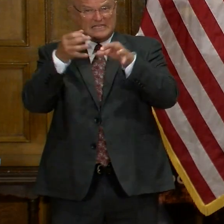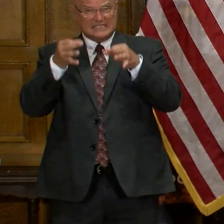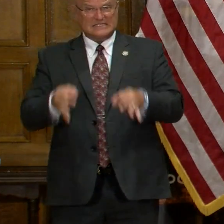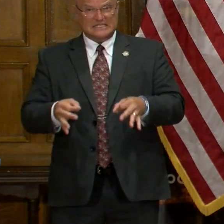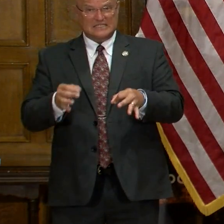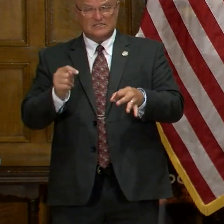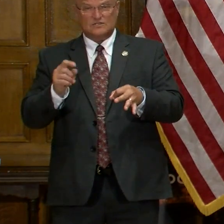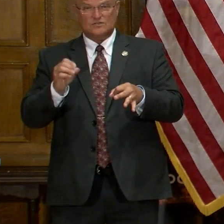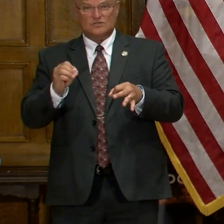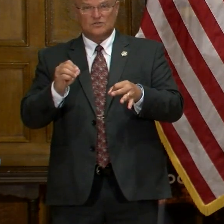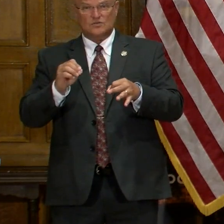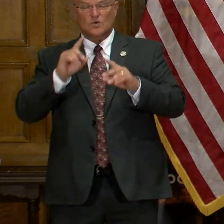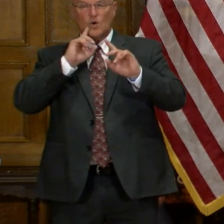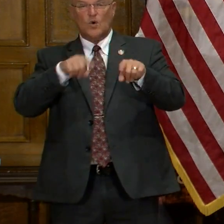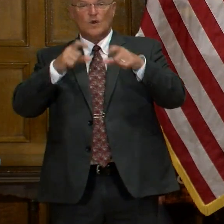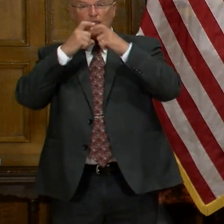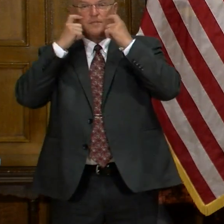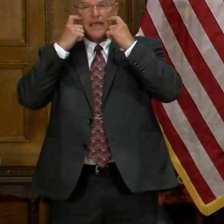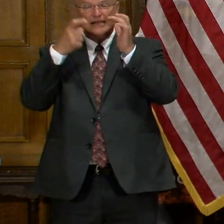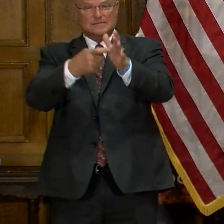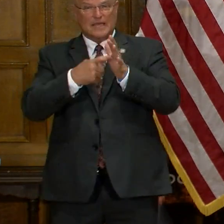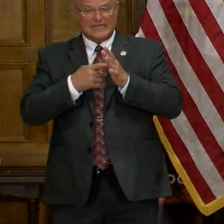decision to order the mask mandate?